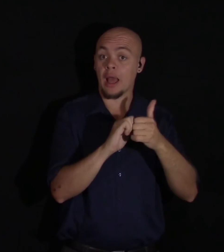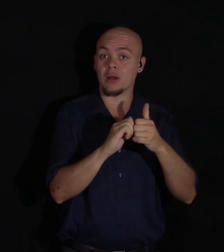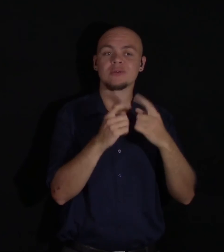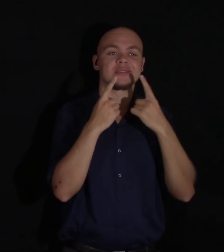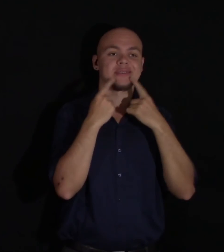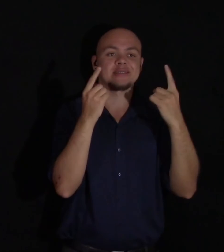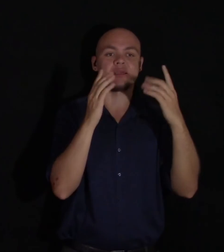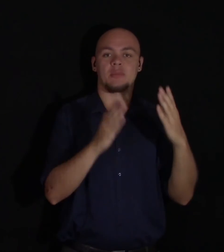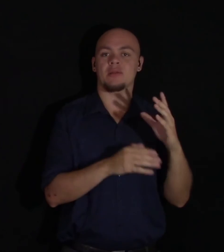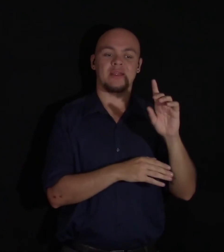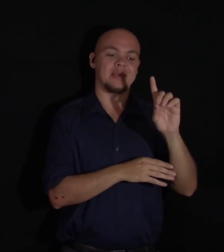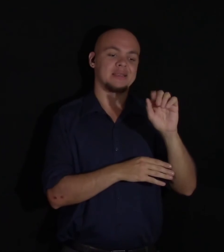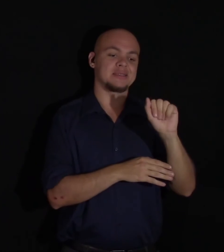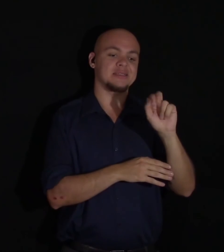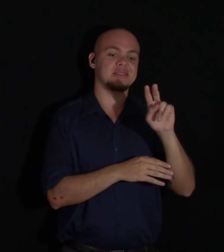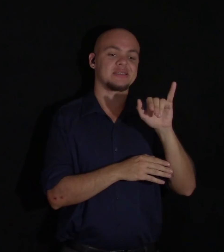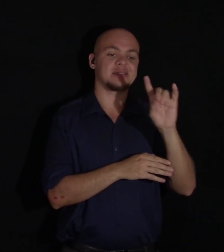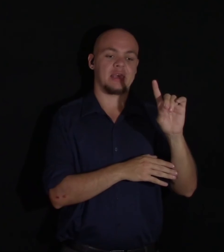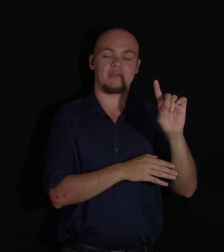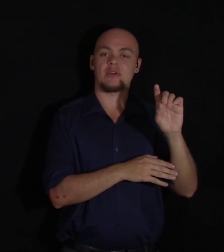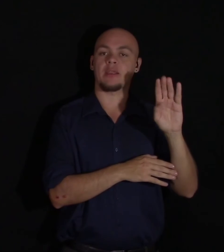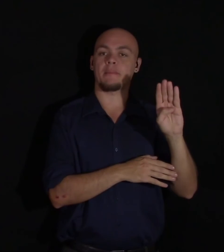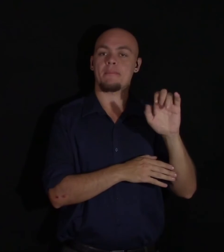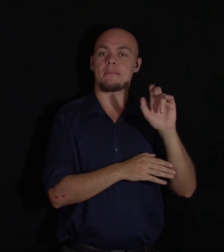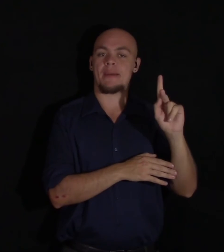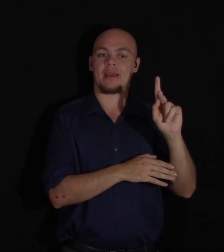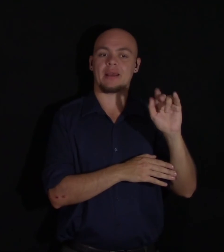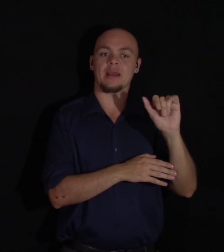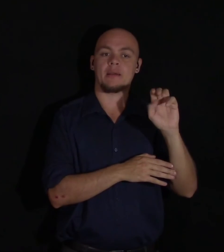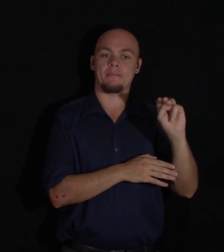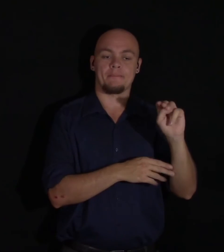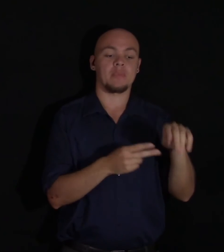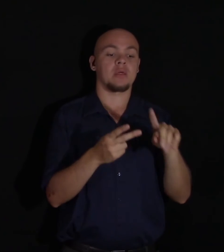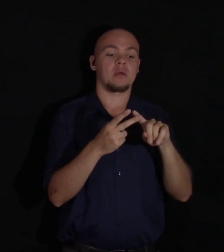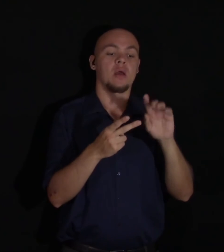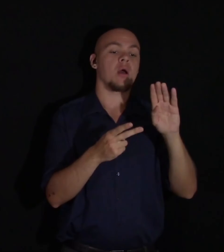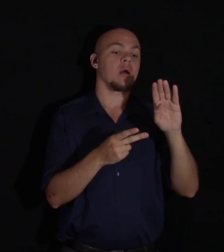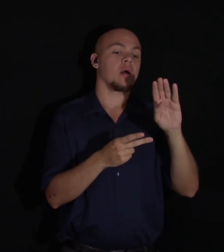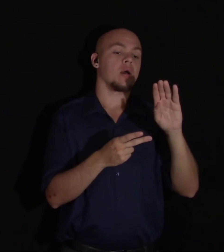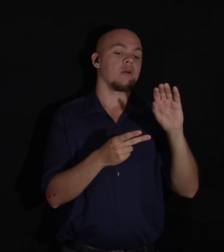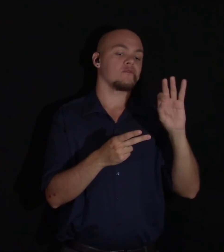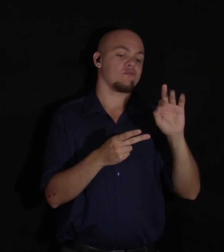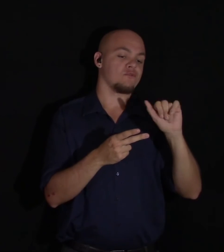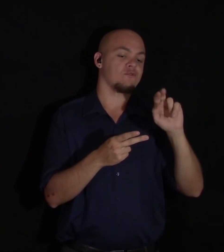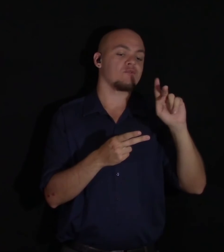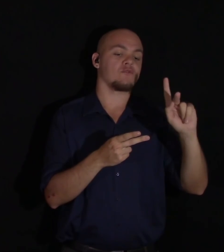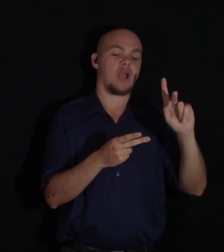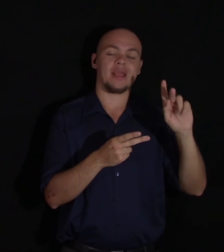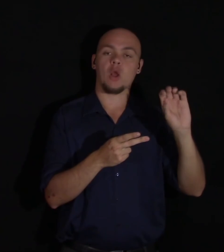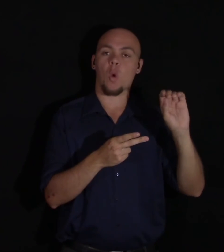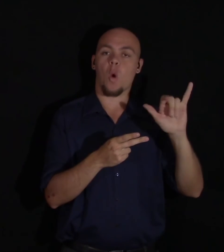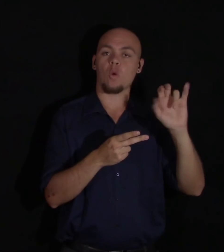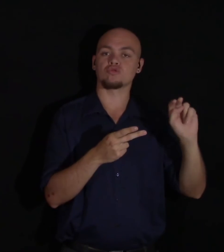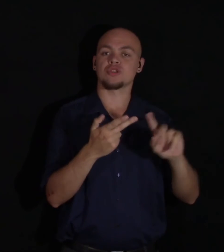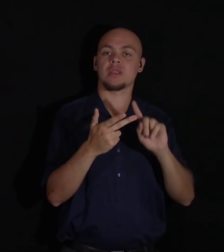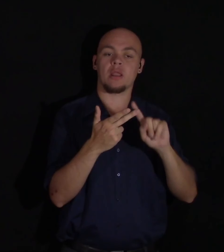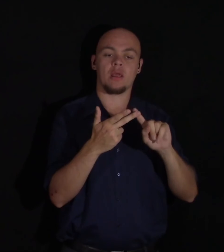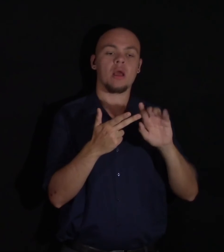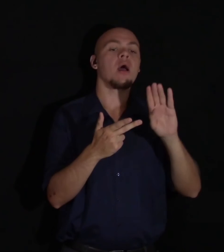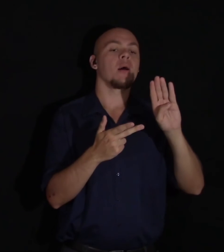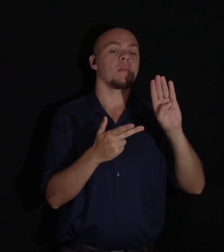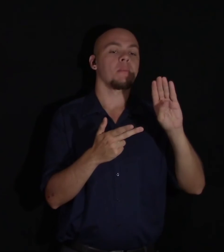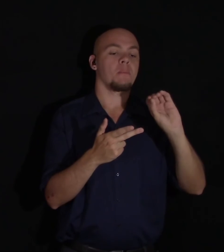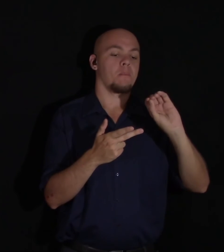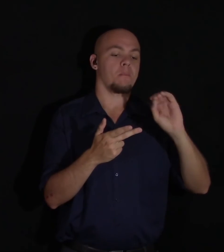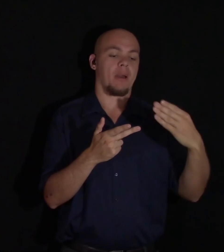as David Beckham, Frank Ocean, or even Barack Obama himself. These role models encourage men to